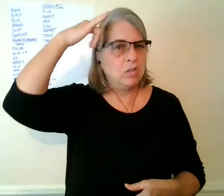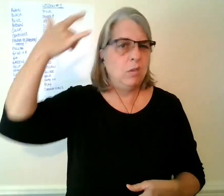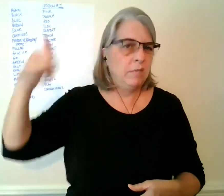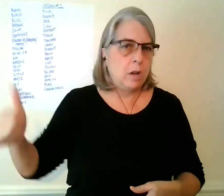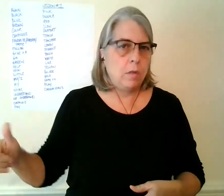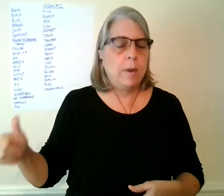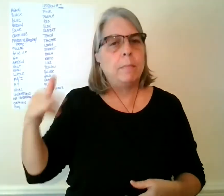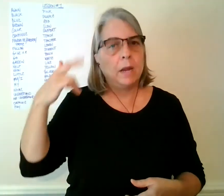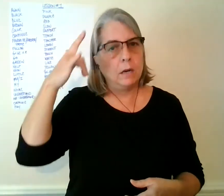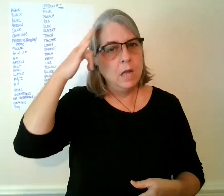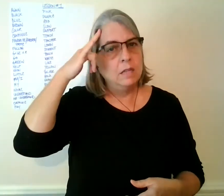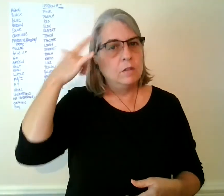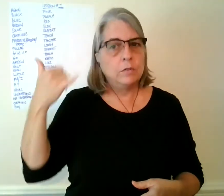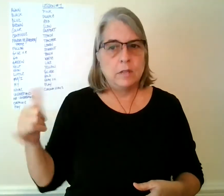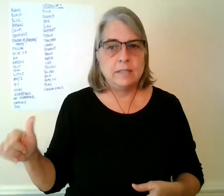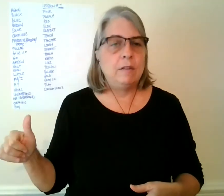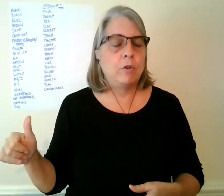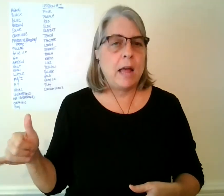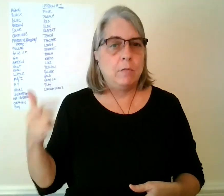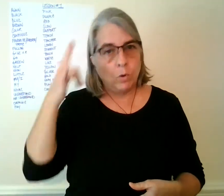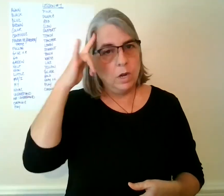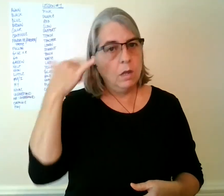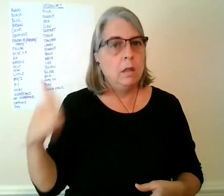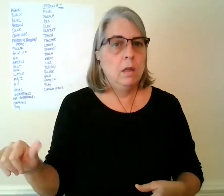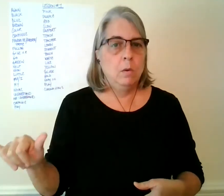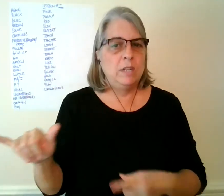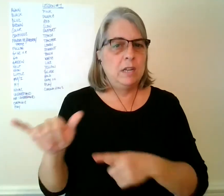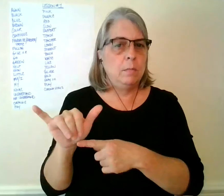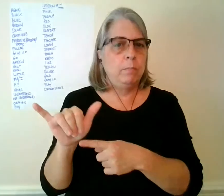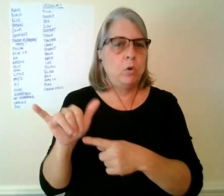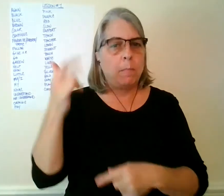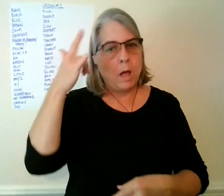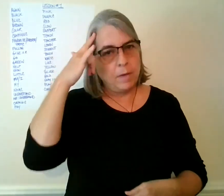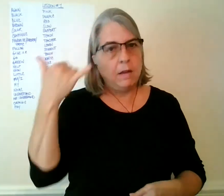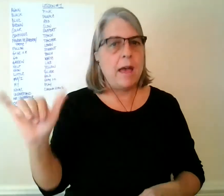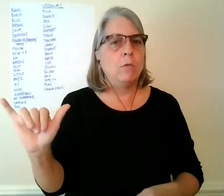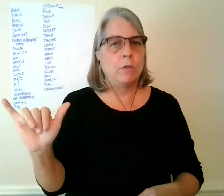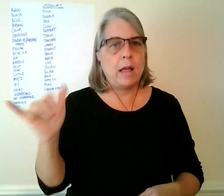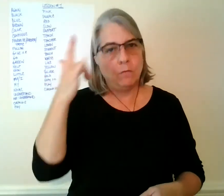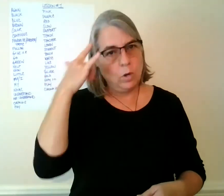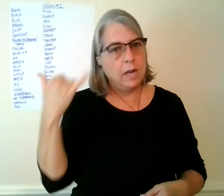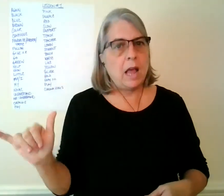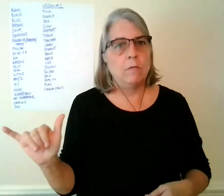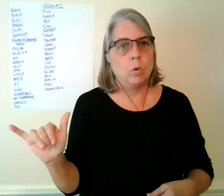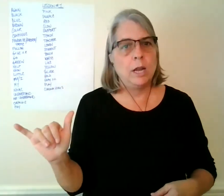don't lift it all the way up there. It's also the sign for California. We tend to do our palm kind of out for California, California.